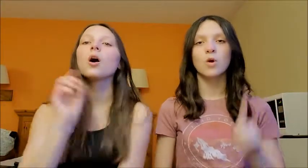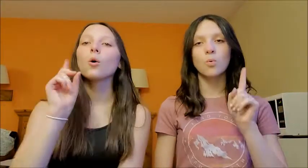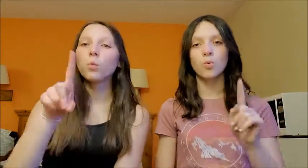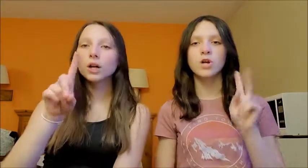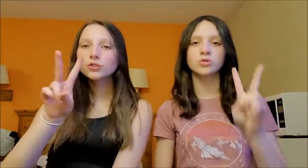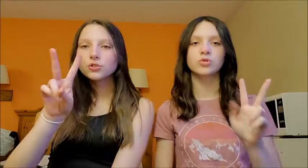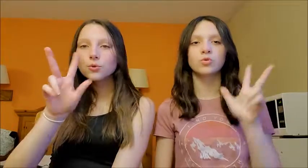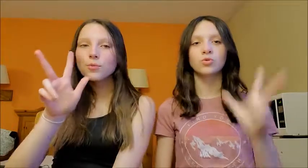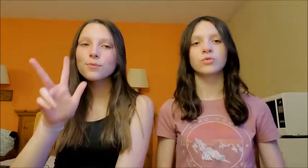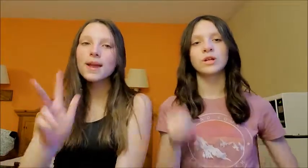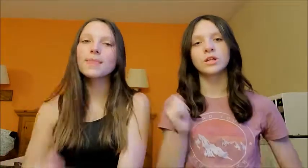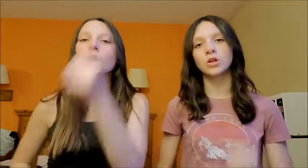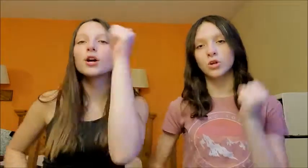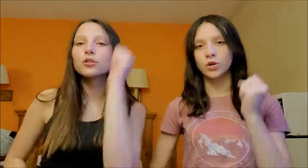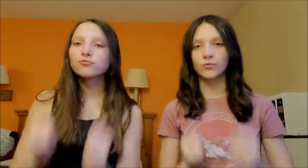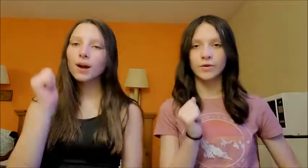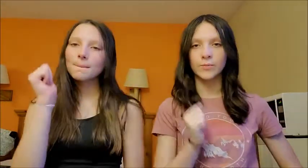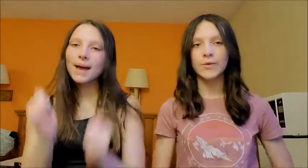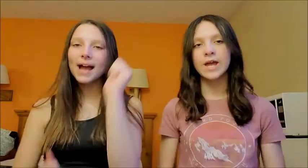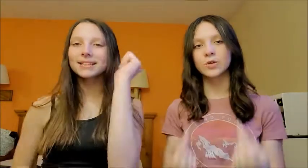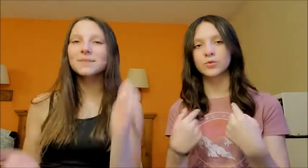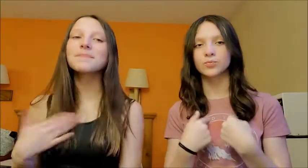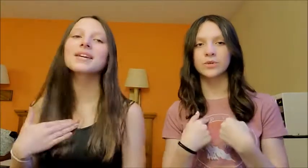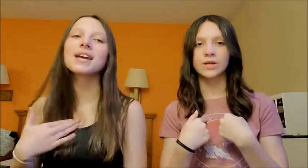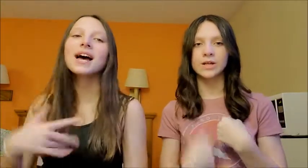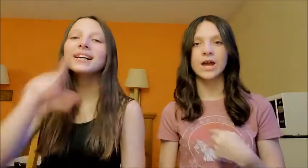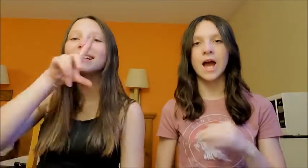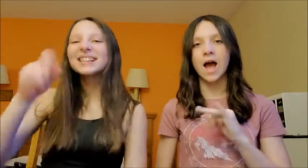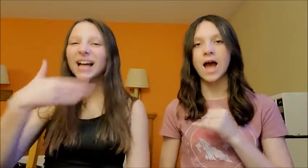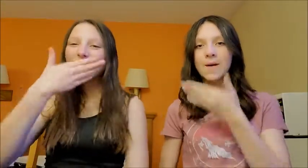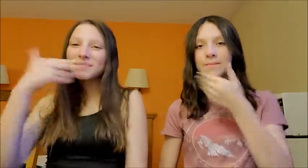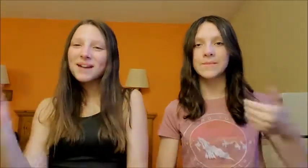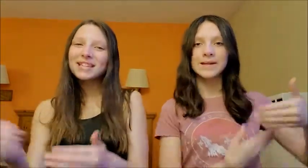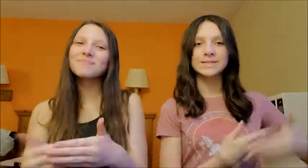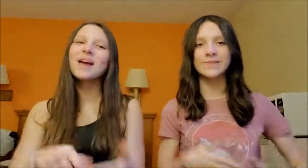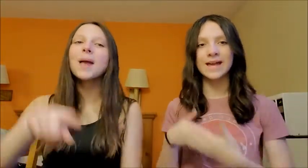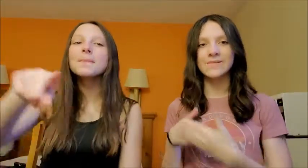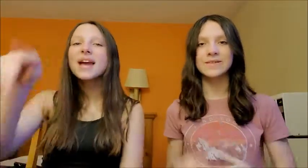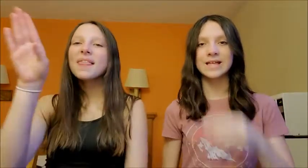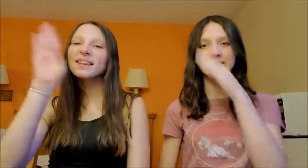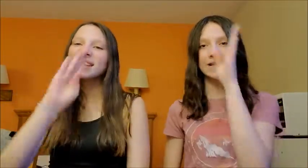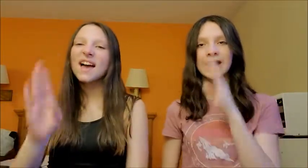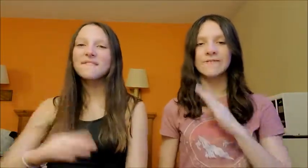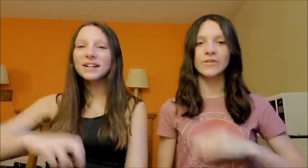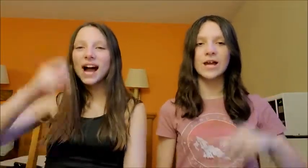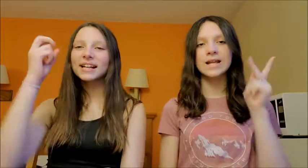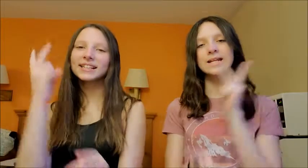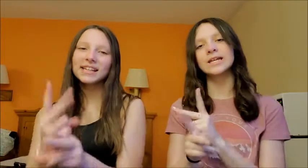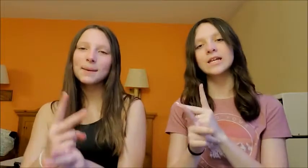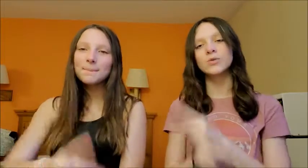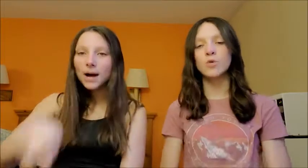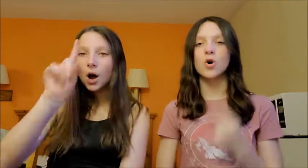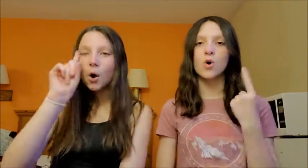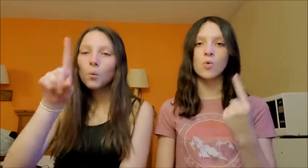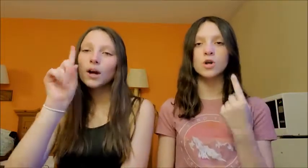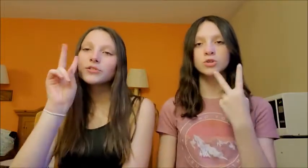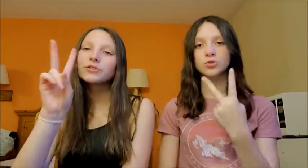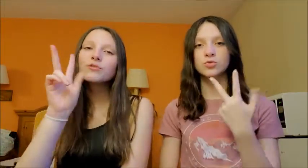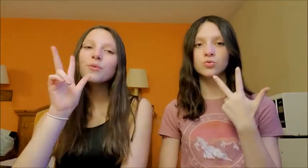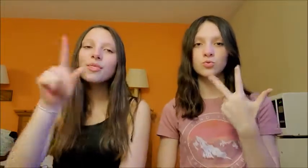One, two, three, they're gonna run back to me Cause I'm the best baby that they never gotta keep One, two,